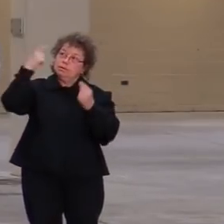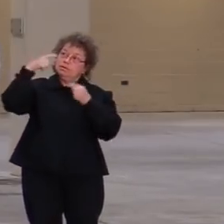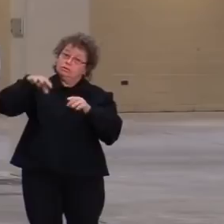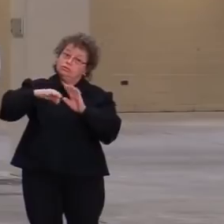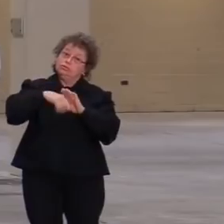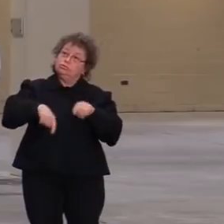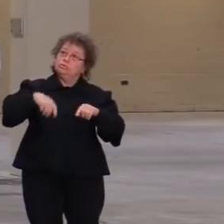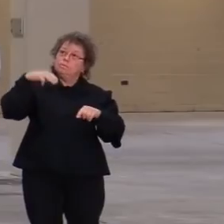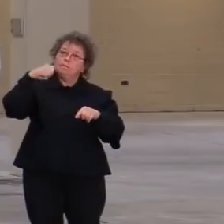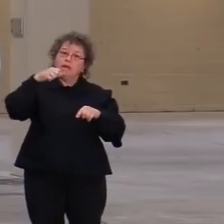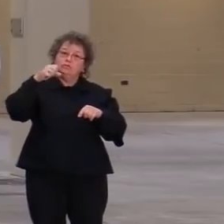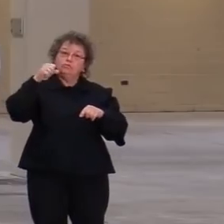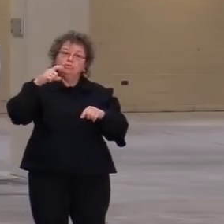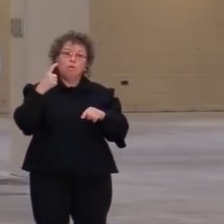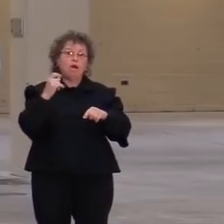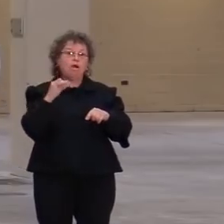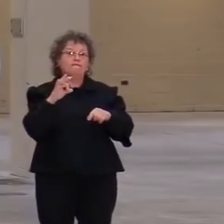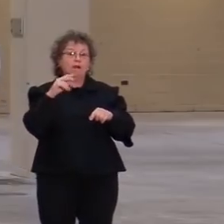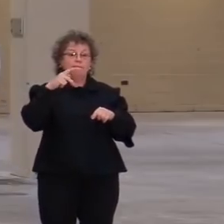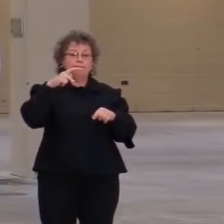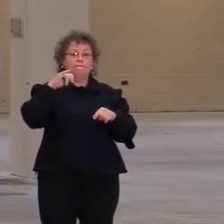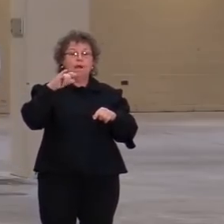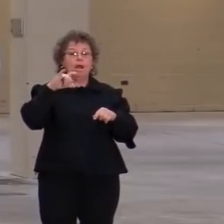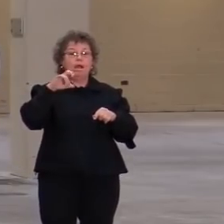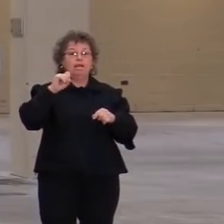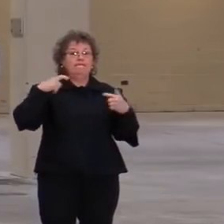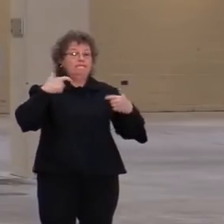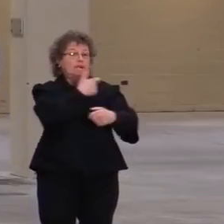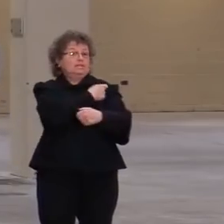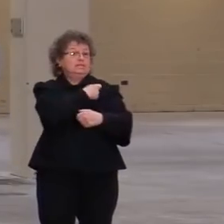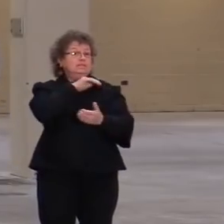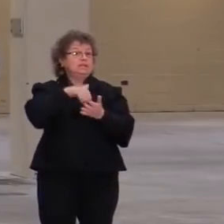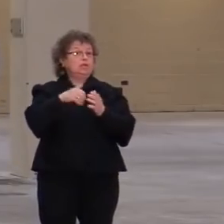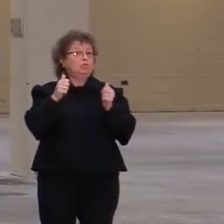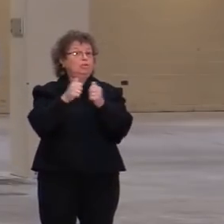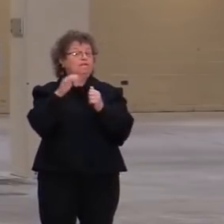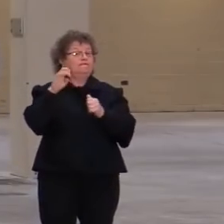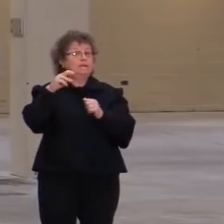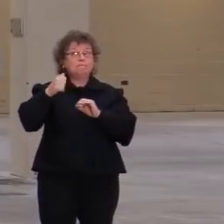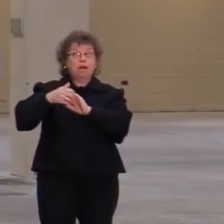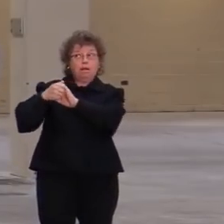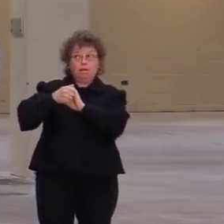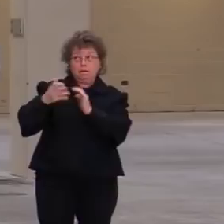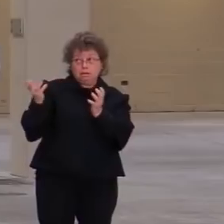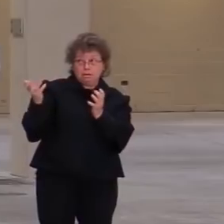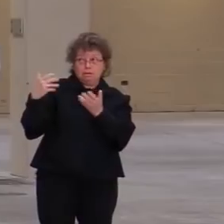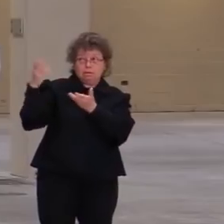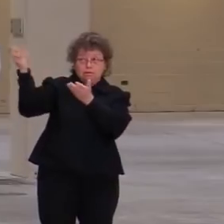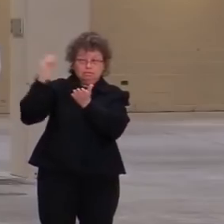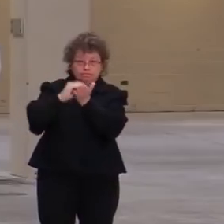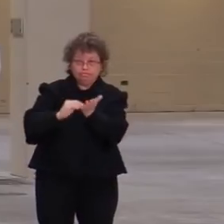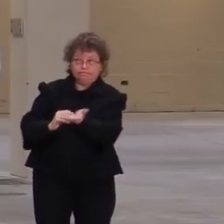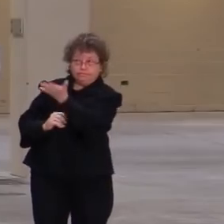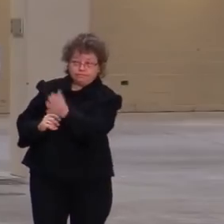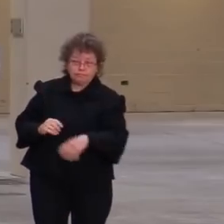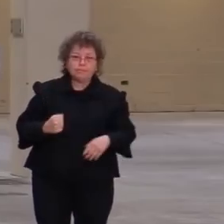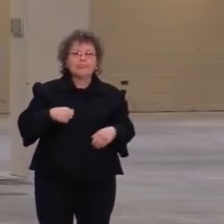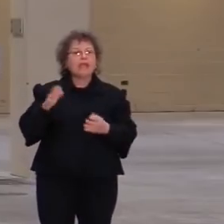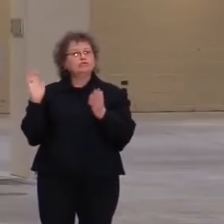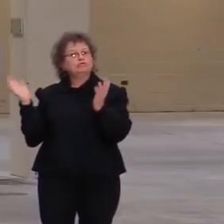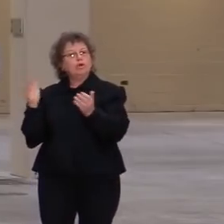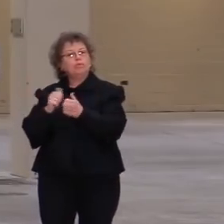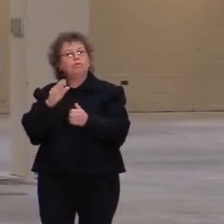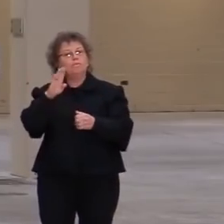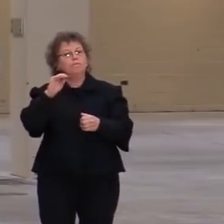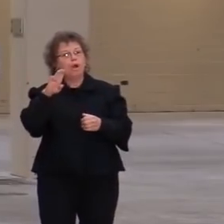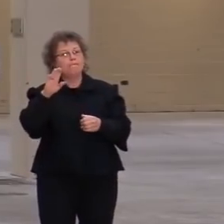community vaccination centers. And this March, earlier, I had a chance to talk to Bob Fenton, once again, to advocate for the